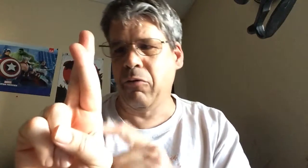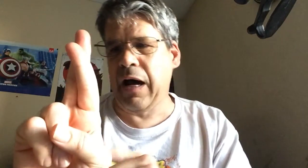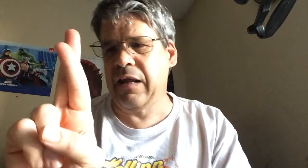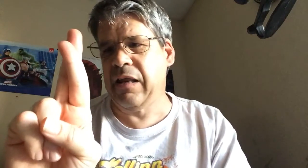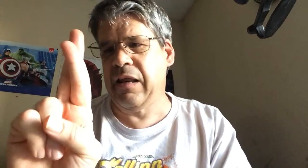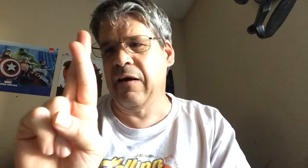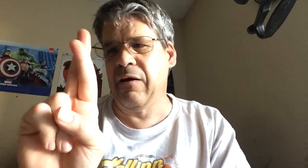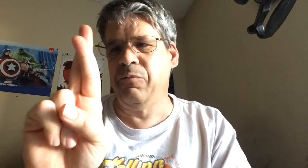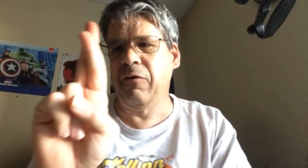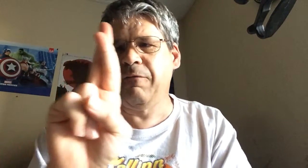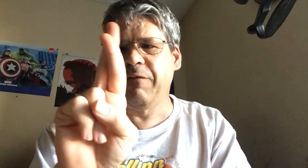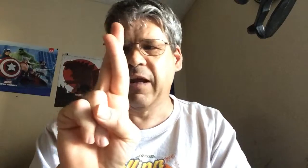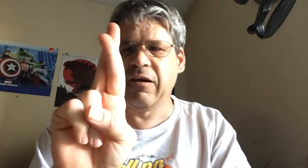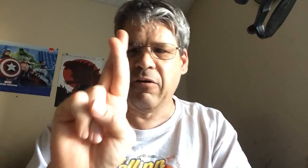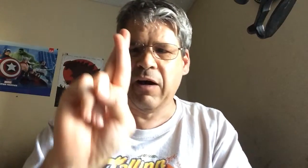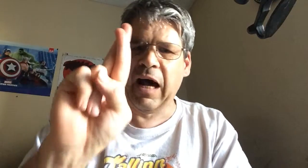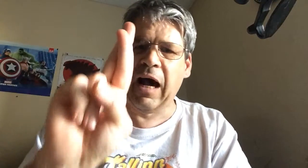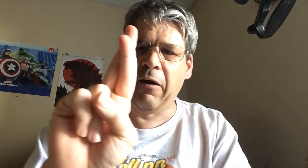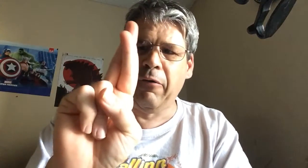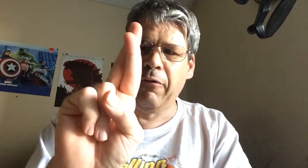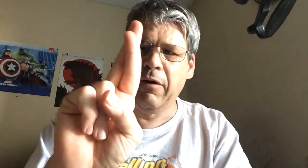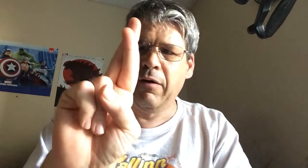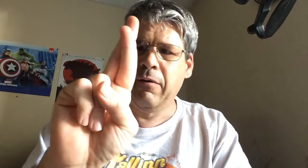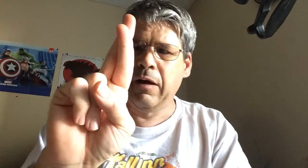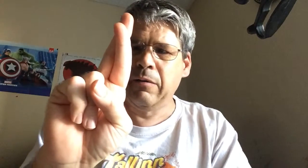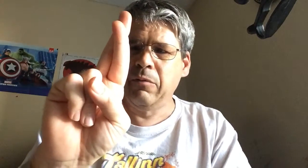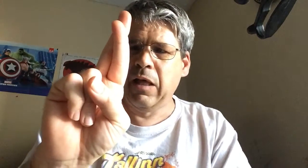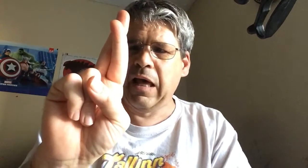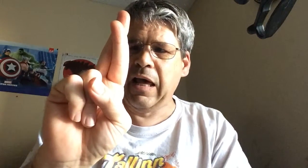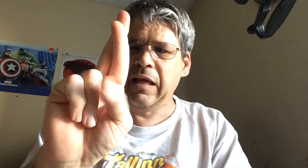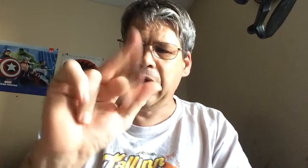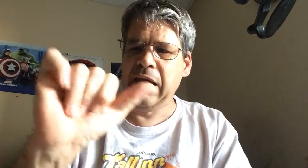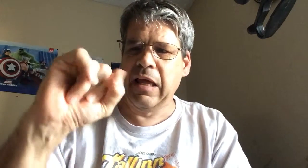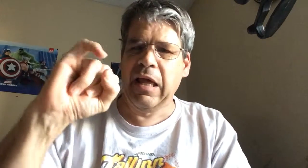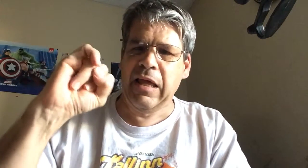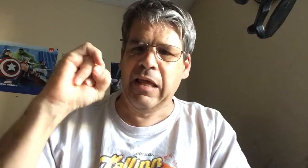squat your two finger. R. X is